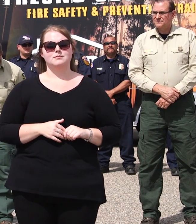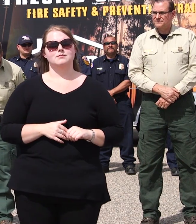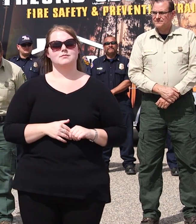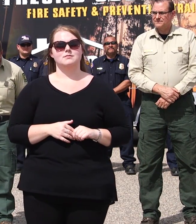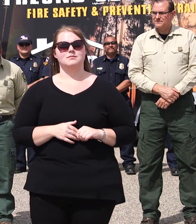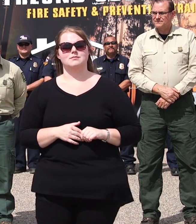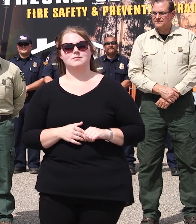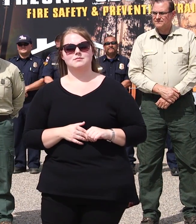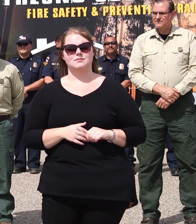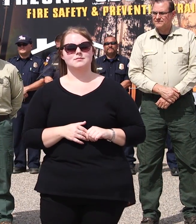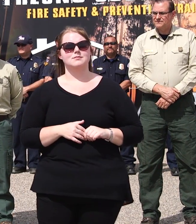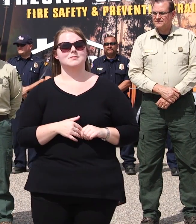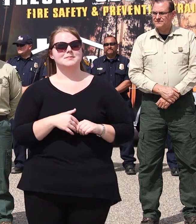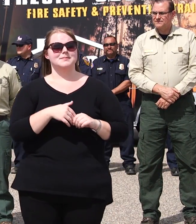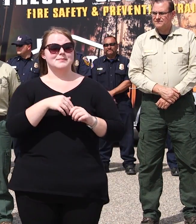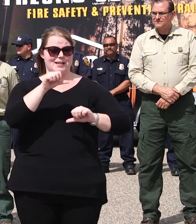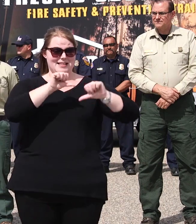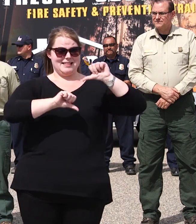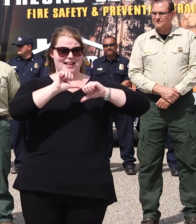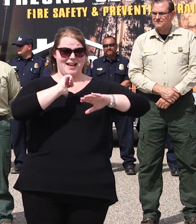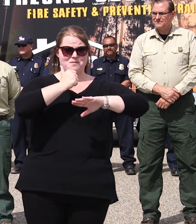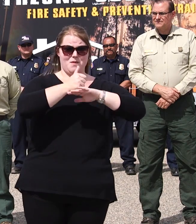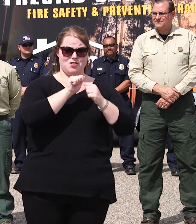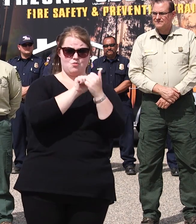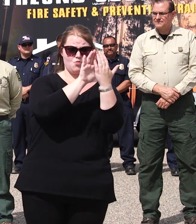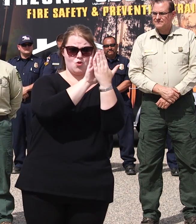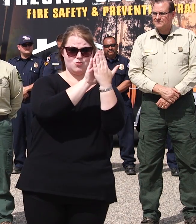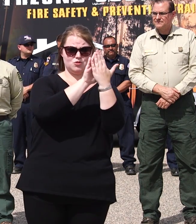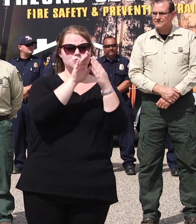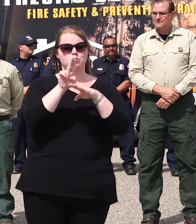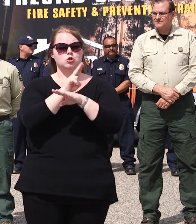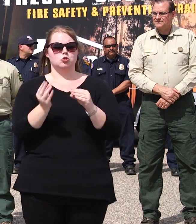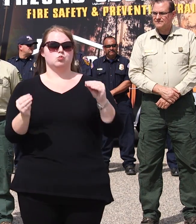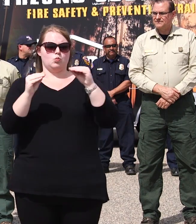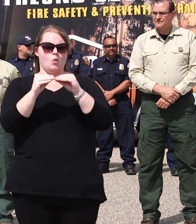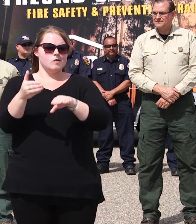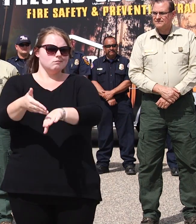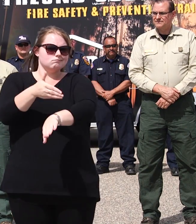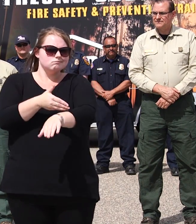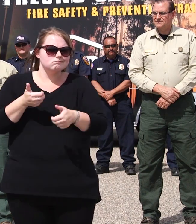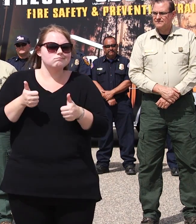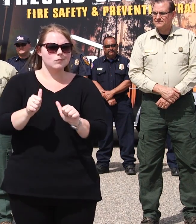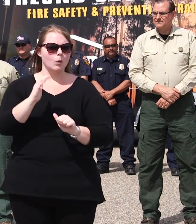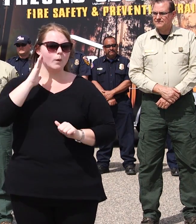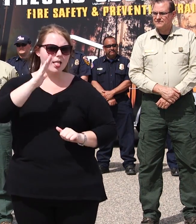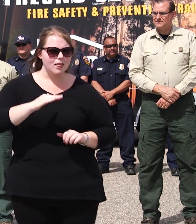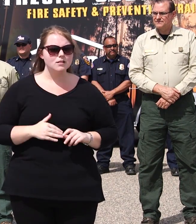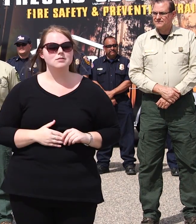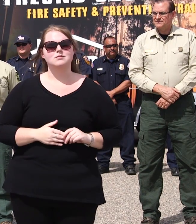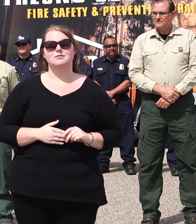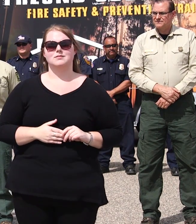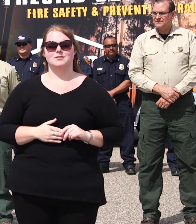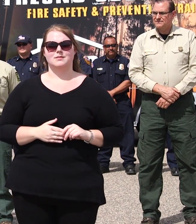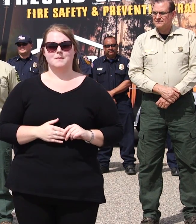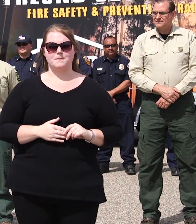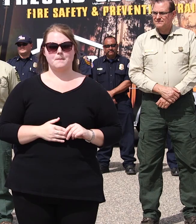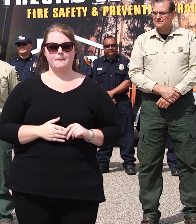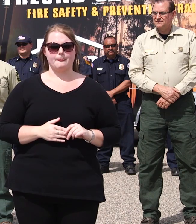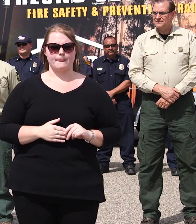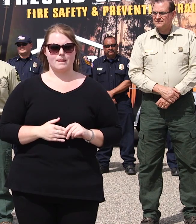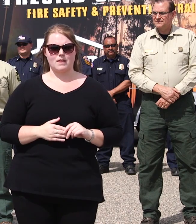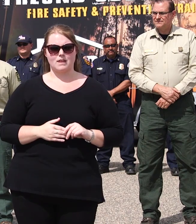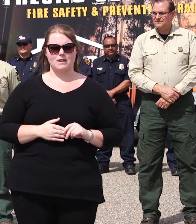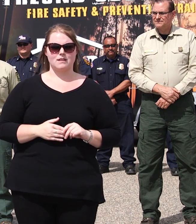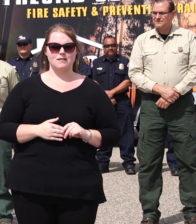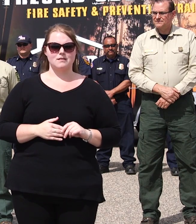utilization of science-based approaches to do that. There will also be the utilization or